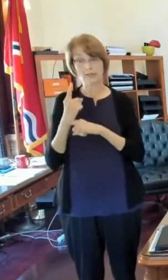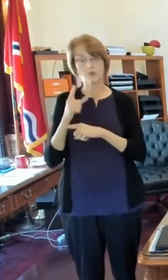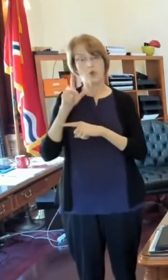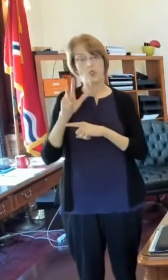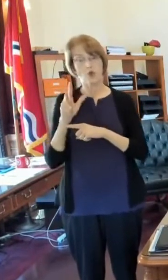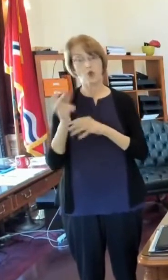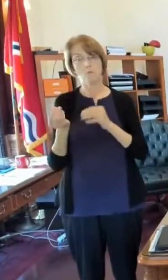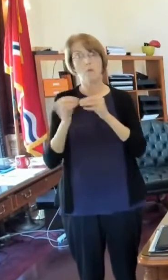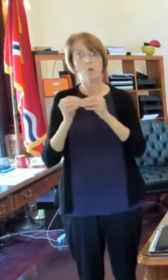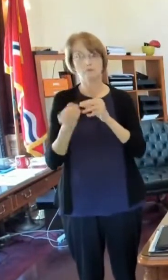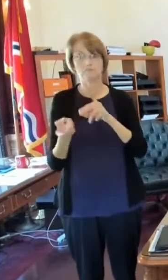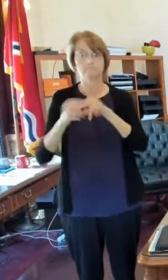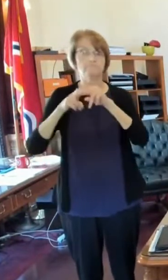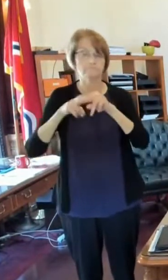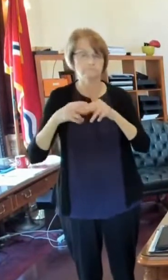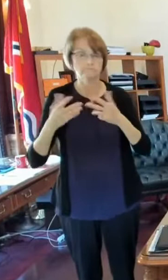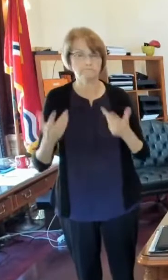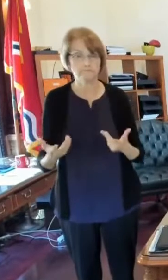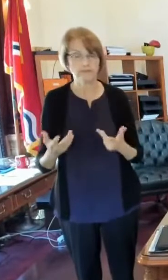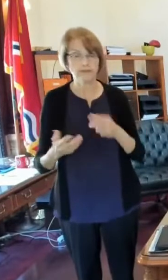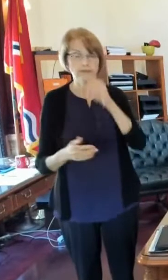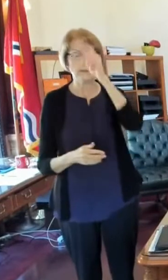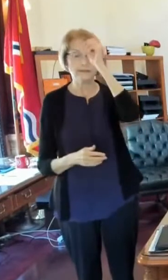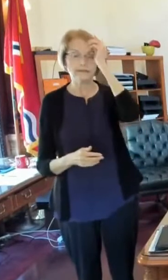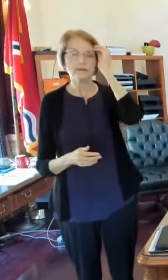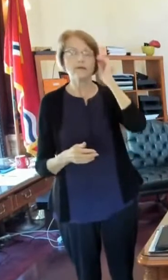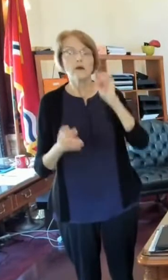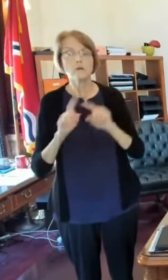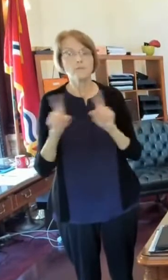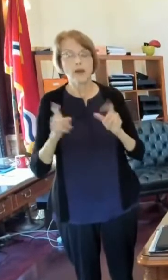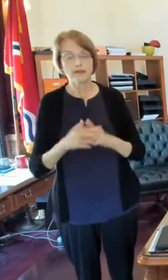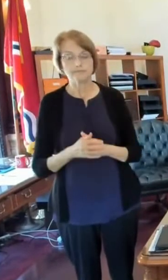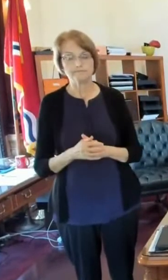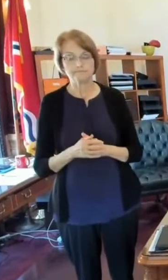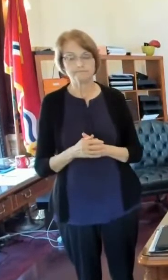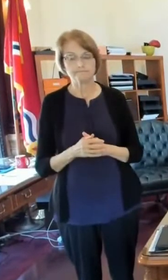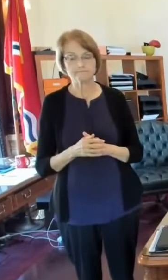year at this time. But even